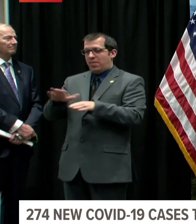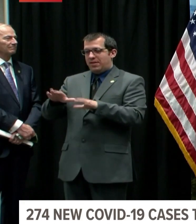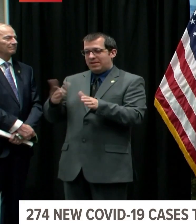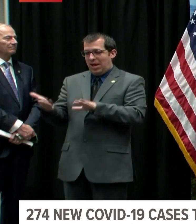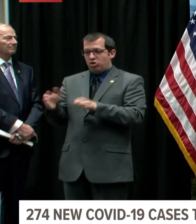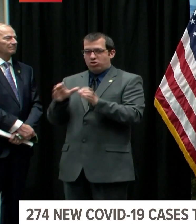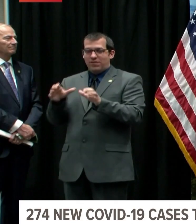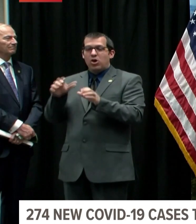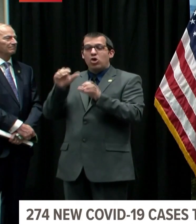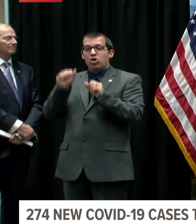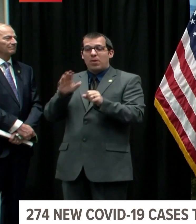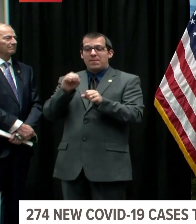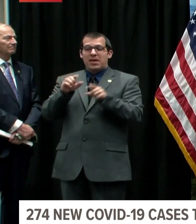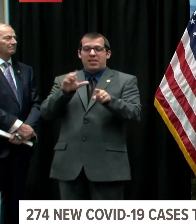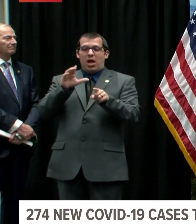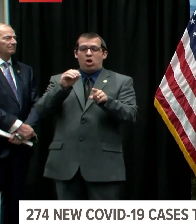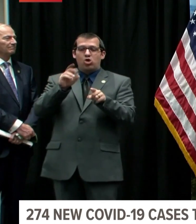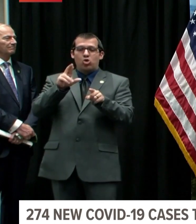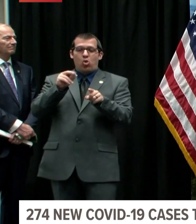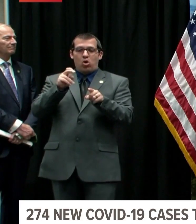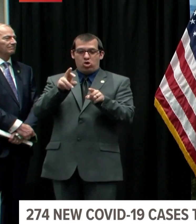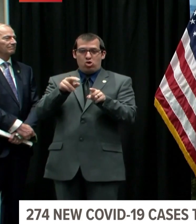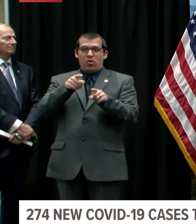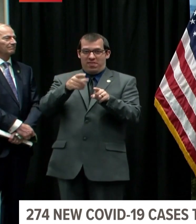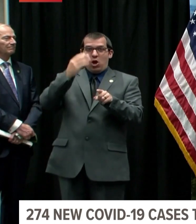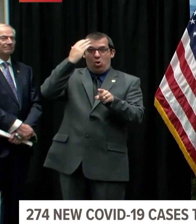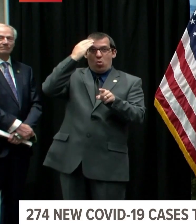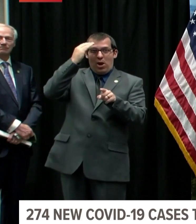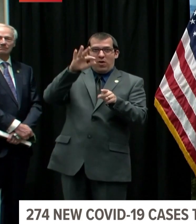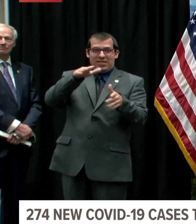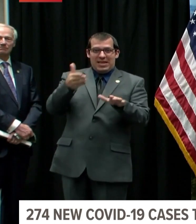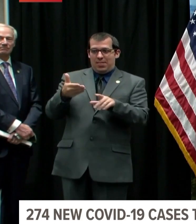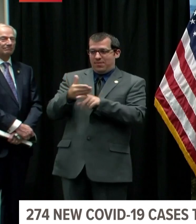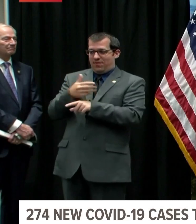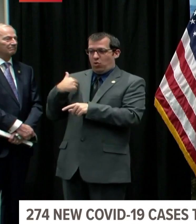that the coroners are aware of the death before we are.